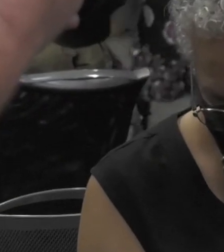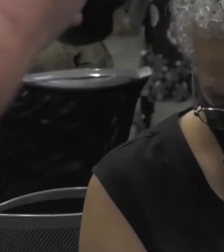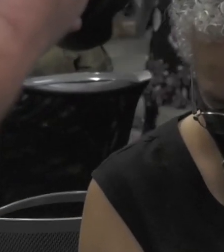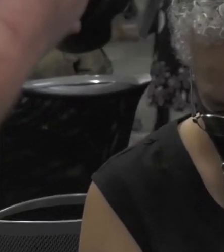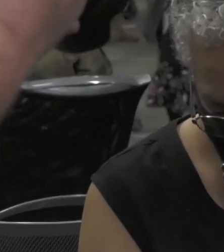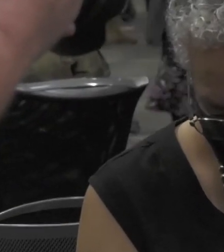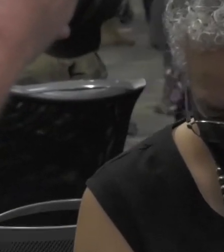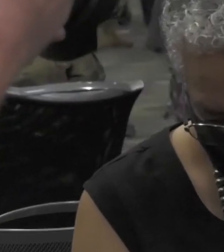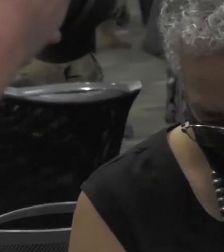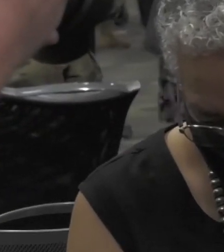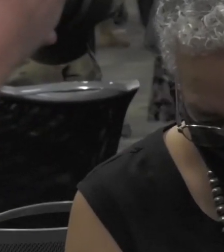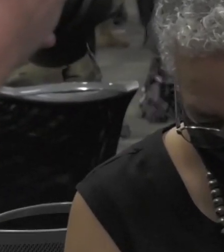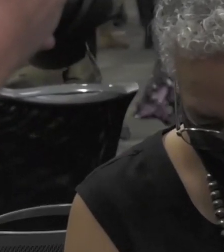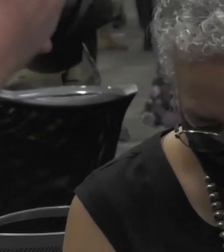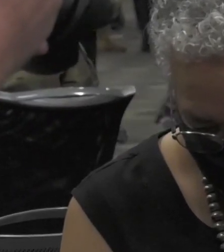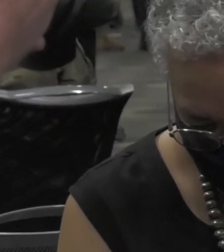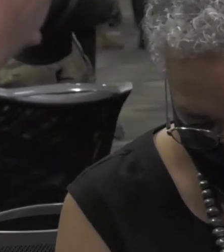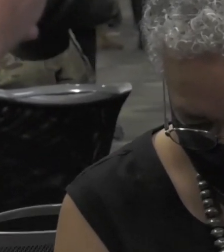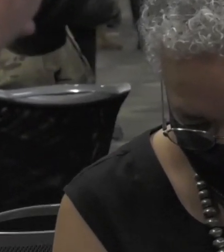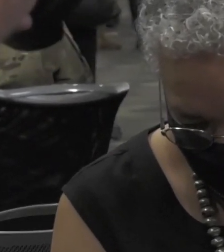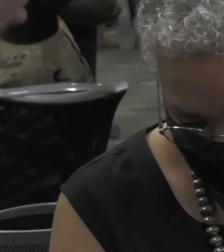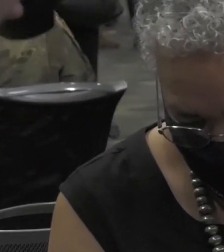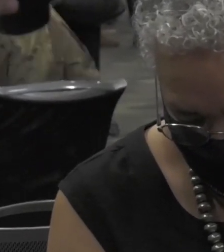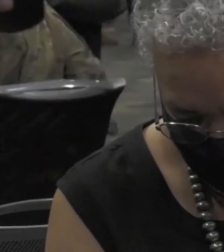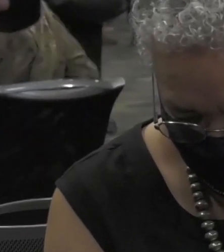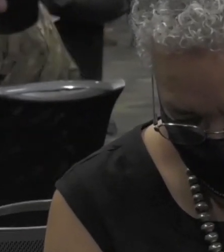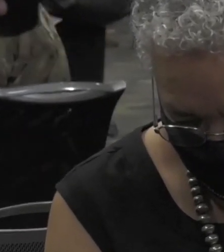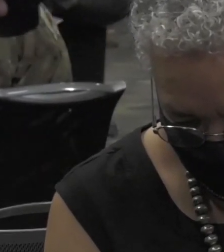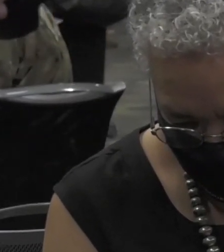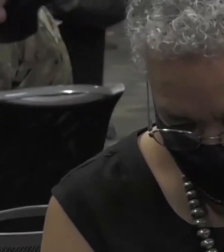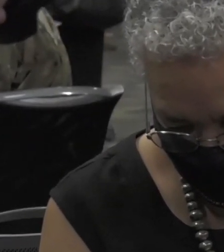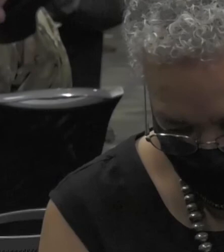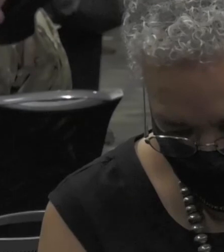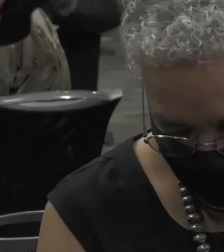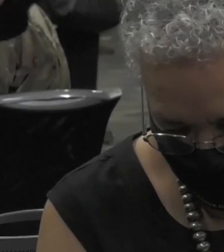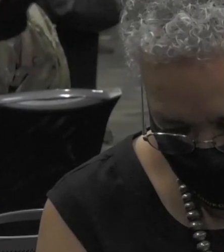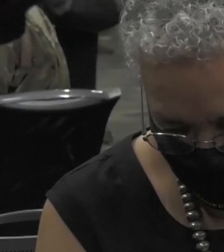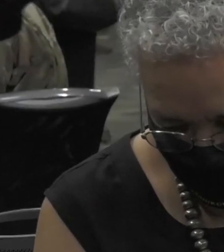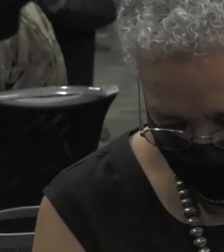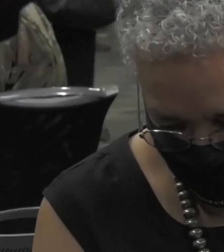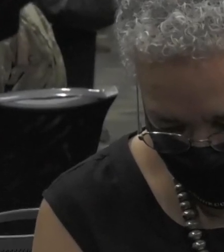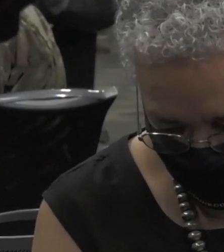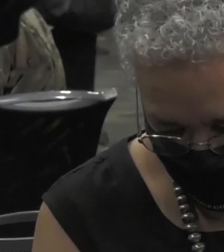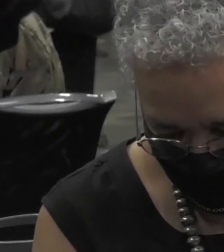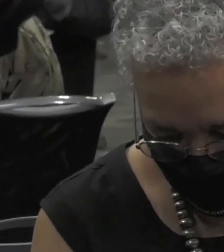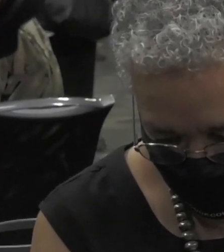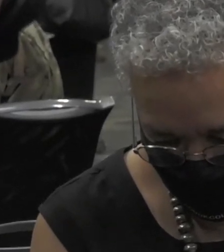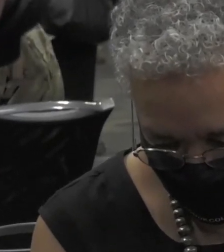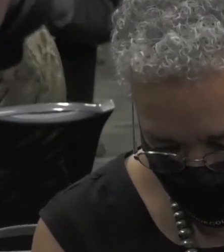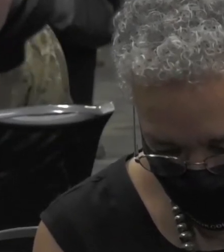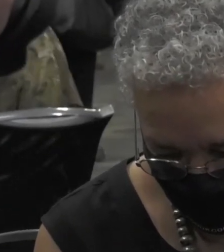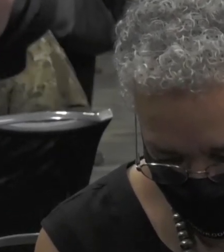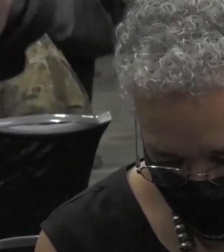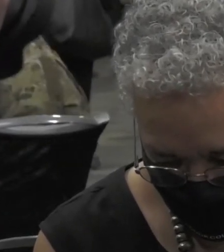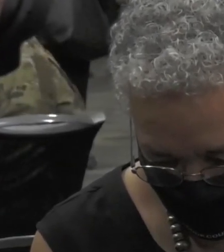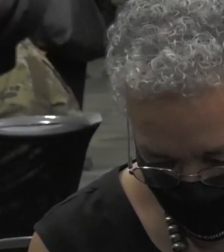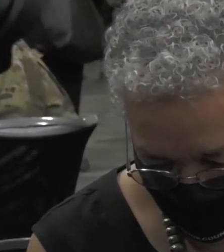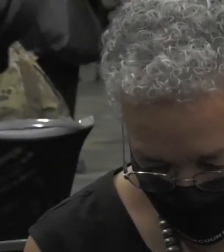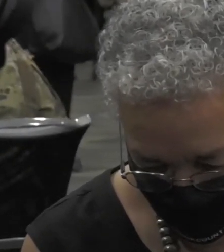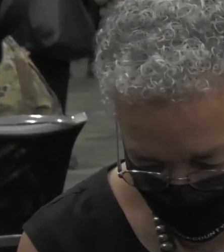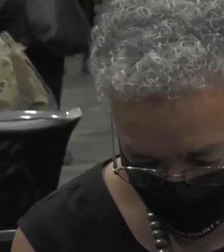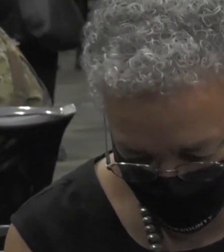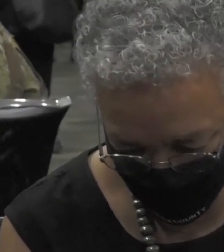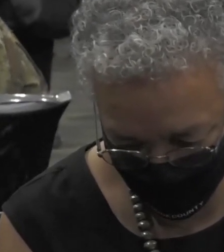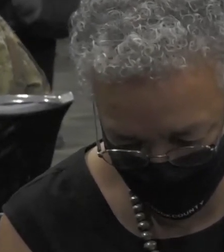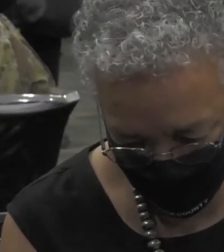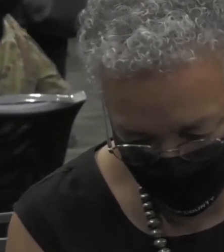1C, your information would say, we've now gotten your information. As soon as 1C became available, you would get an email saying you now are